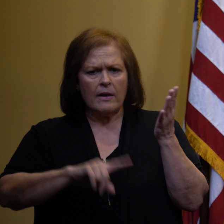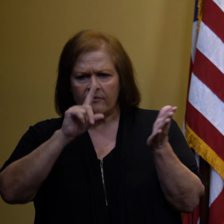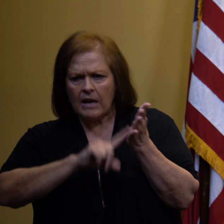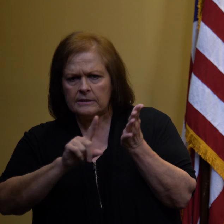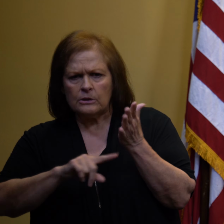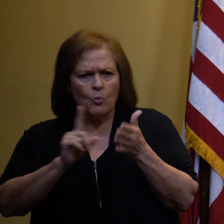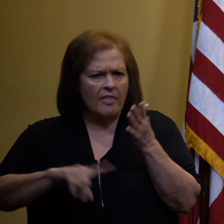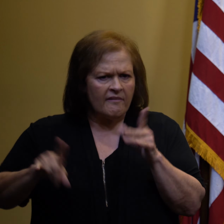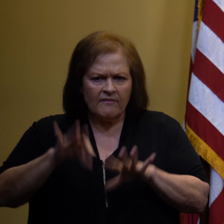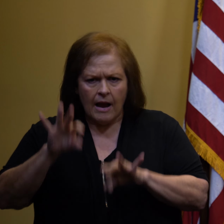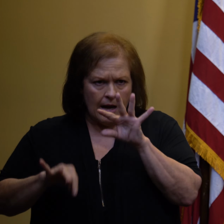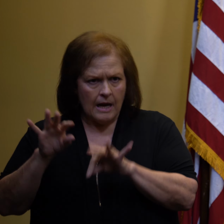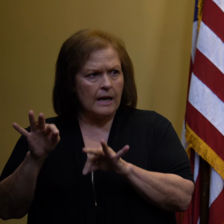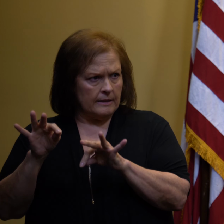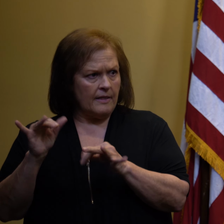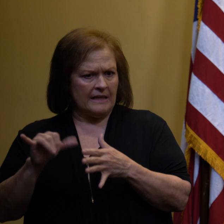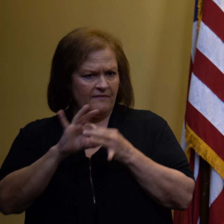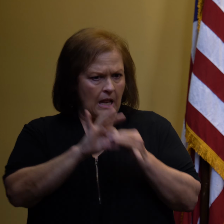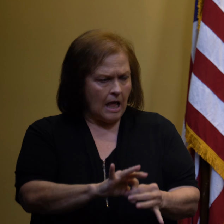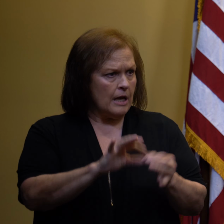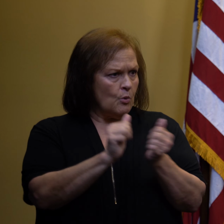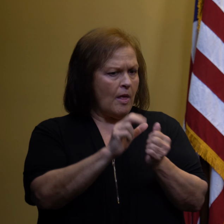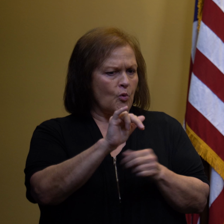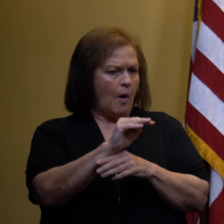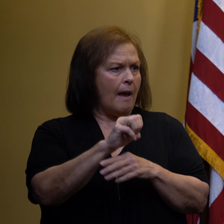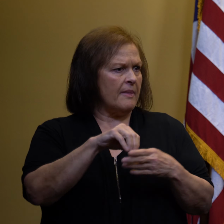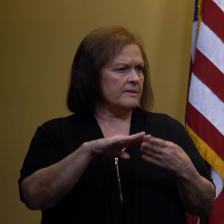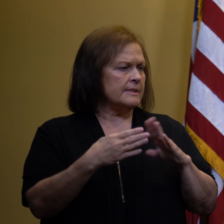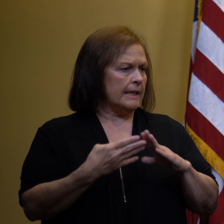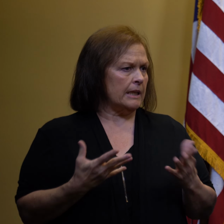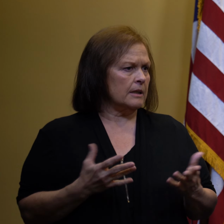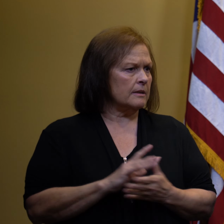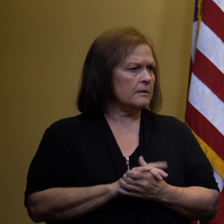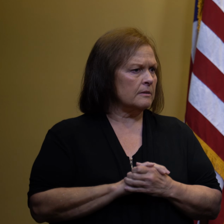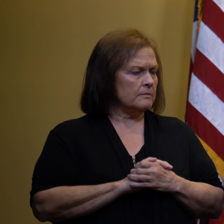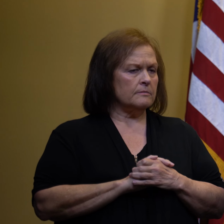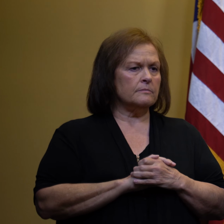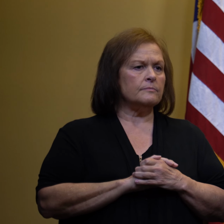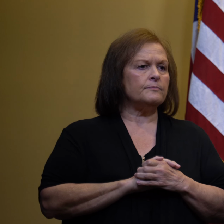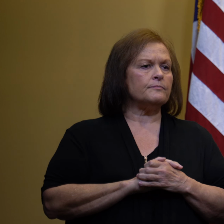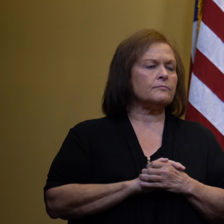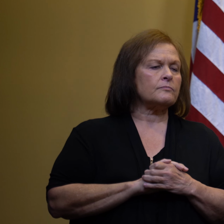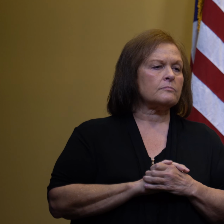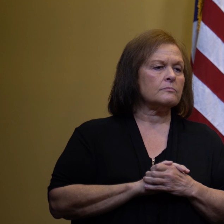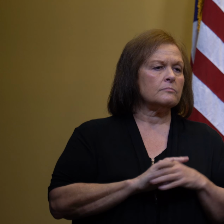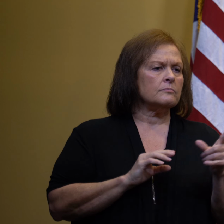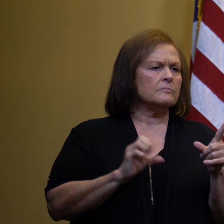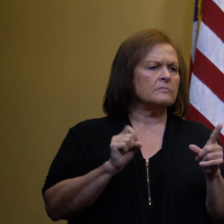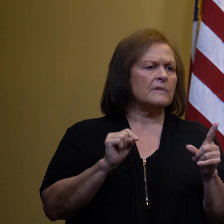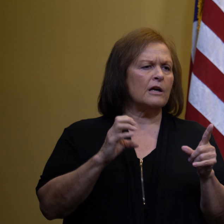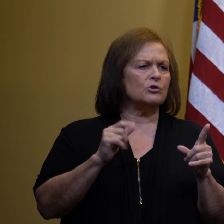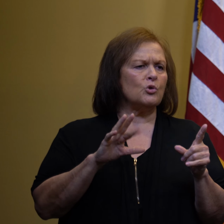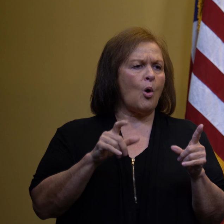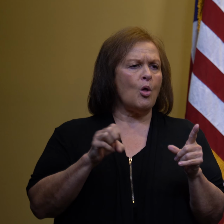investigations that are happening that are affiliated with violent acts in the city. Okay. Fox 8. Gotcha. St. Charles